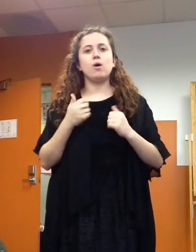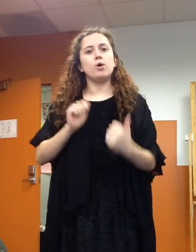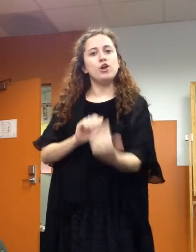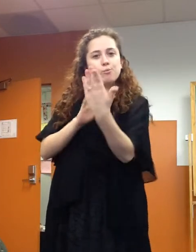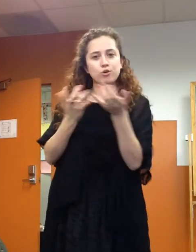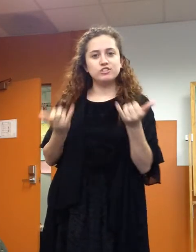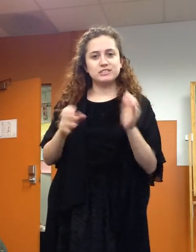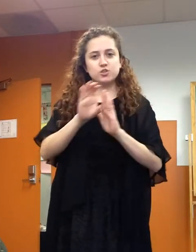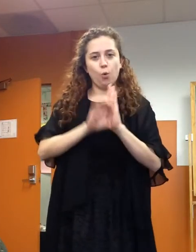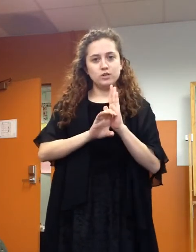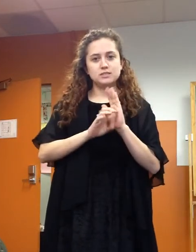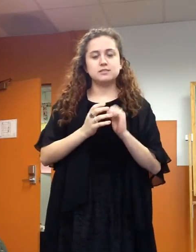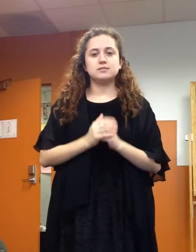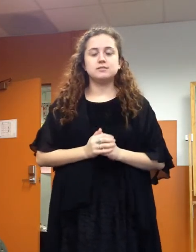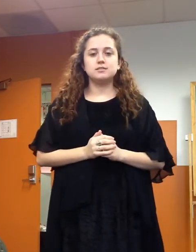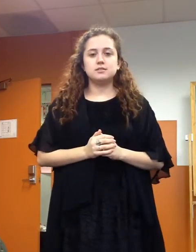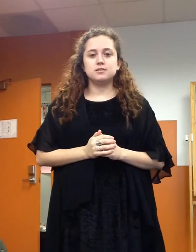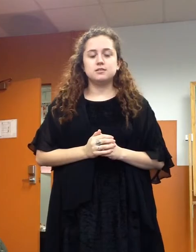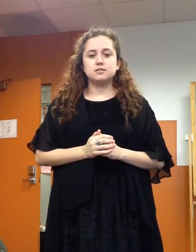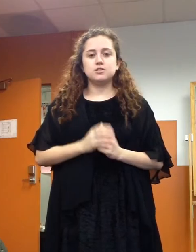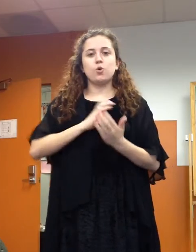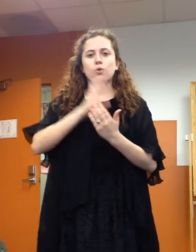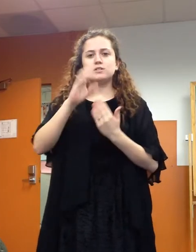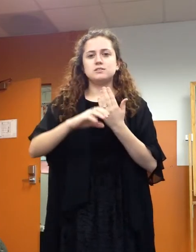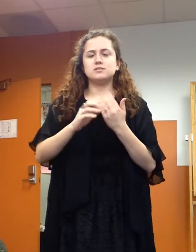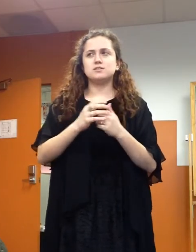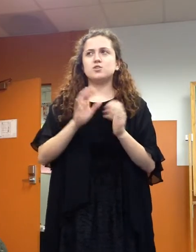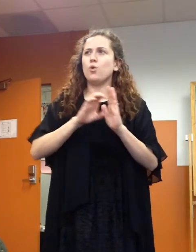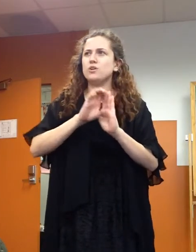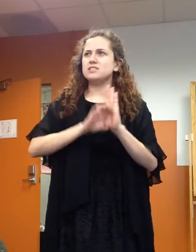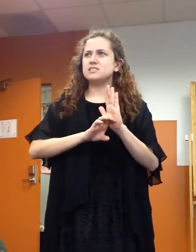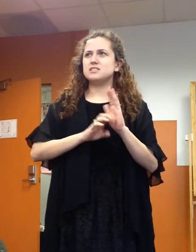During the 60s and 70s,